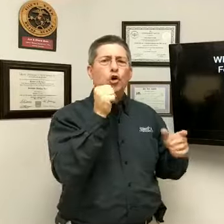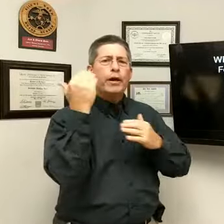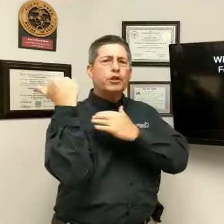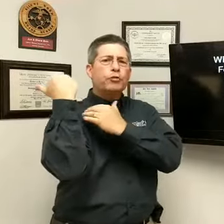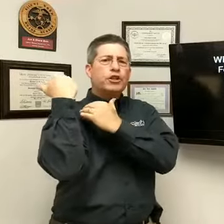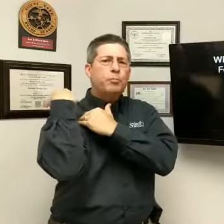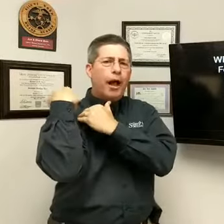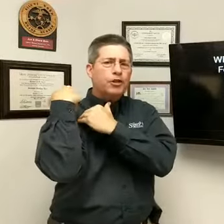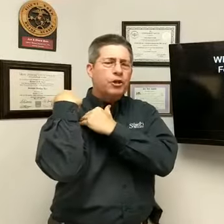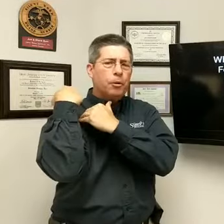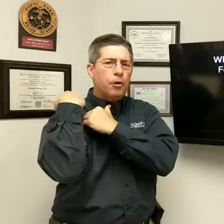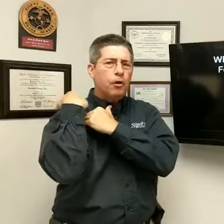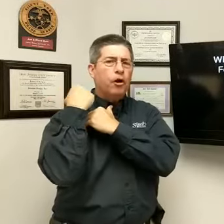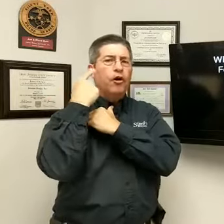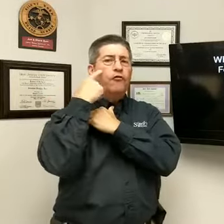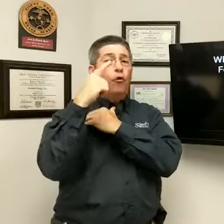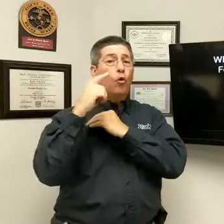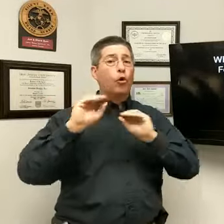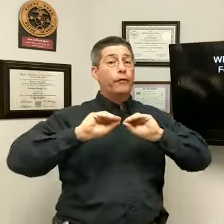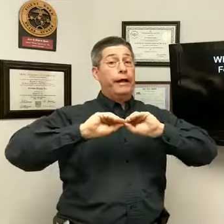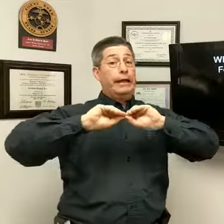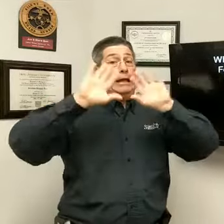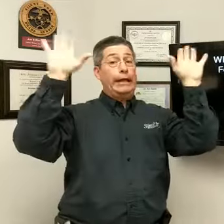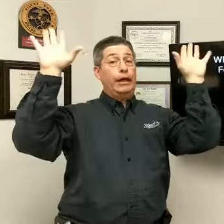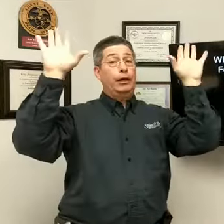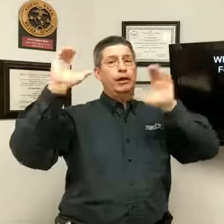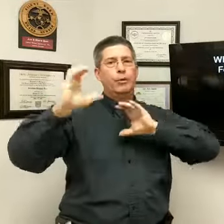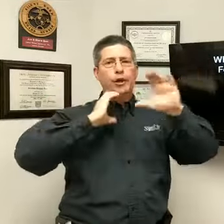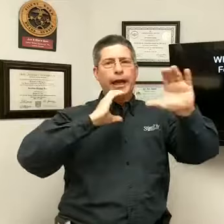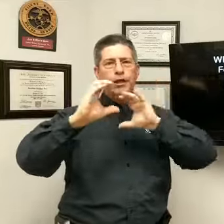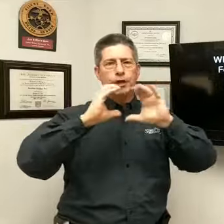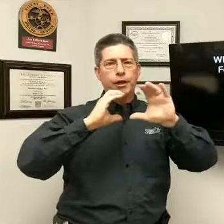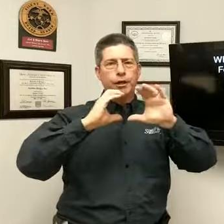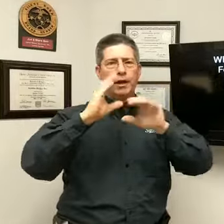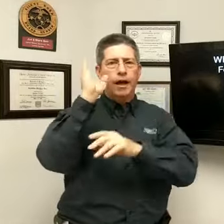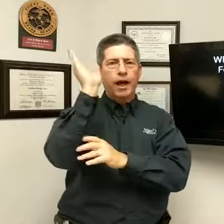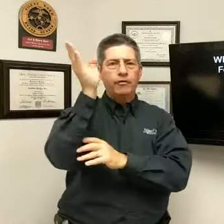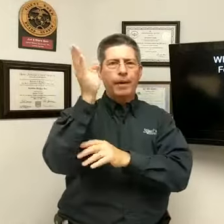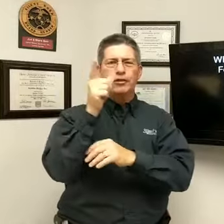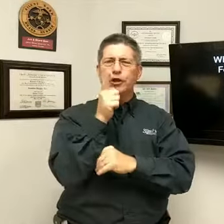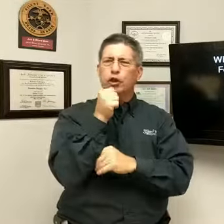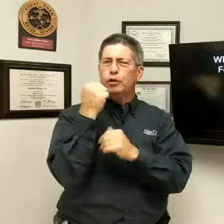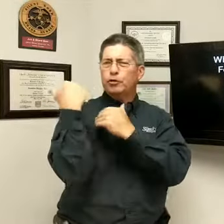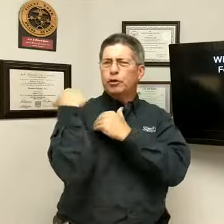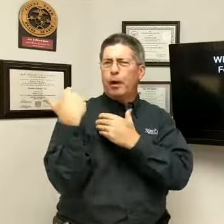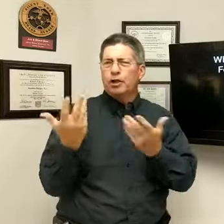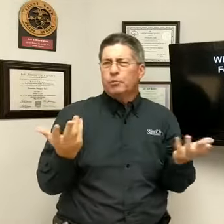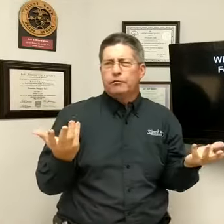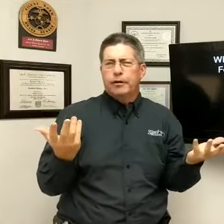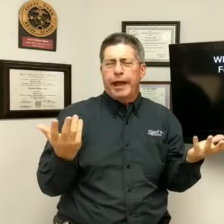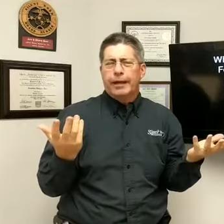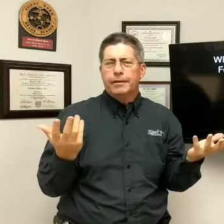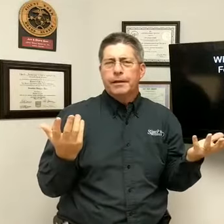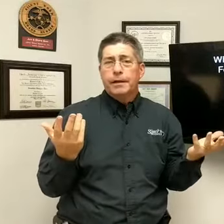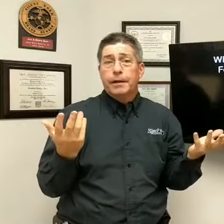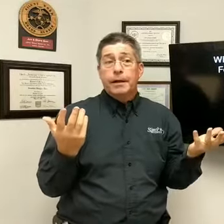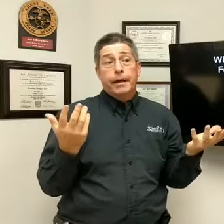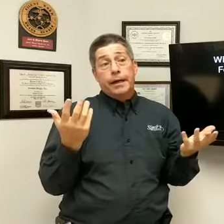is responsible for the clear communication of the message? Who is responsible for that? Is